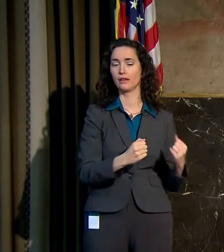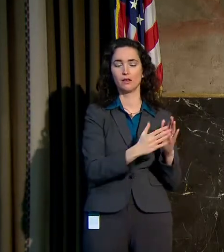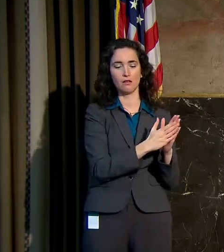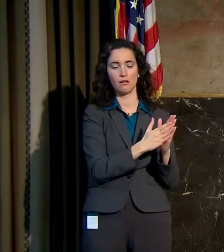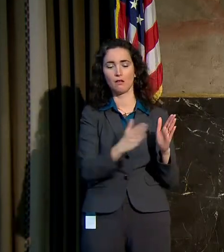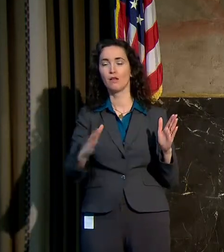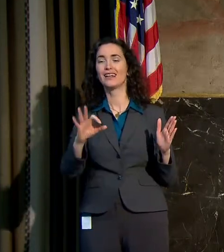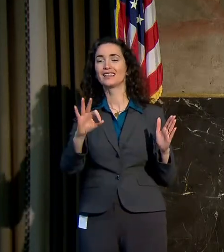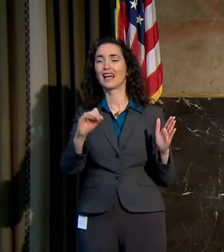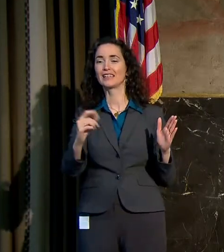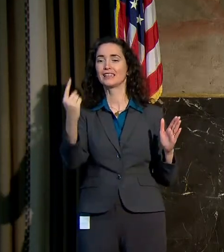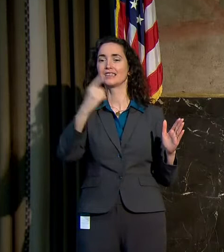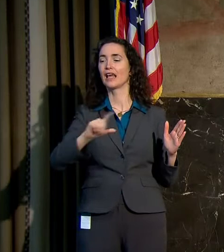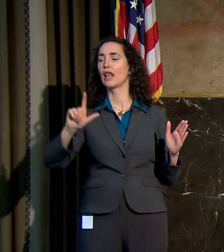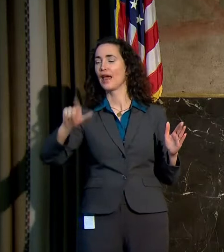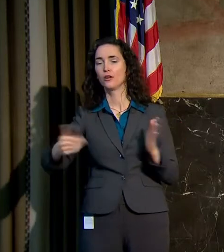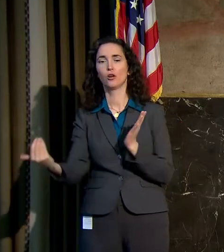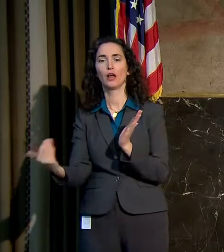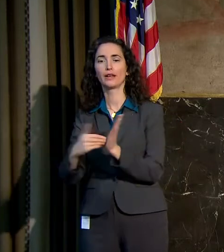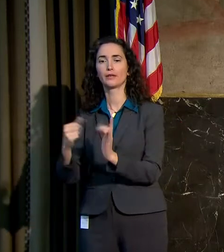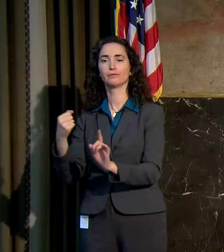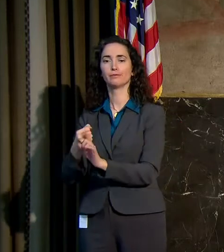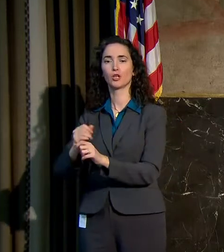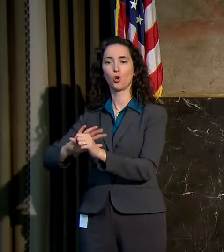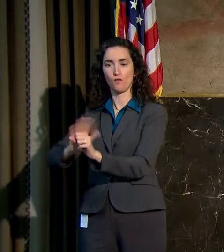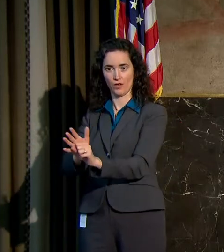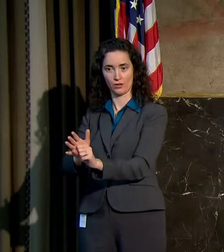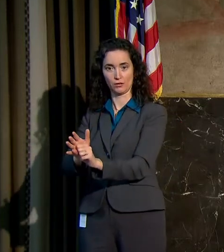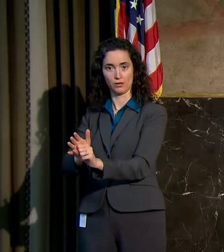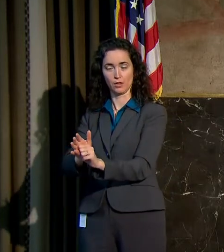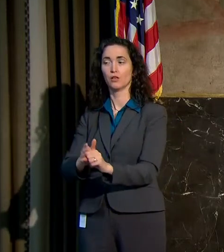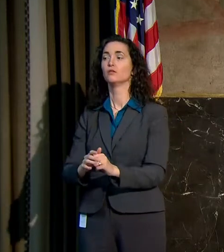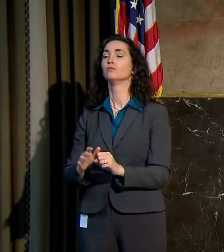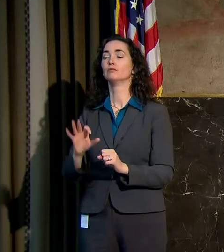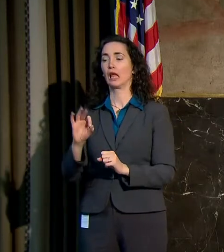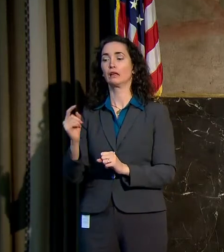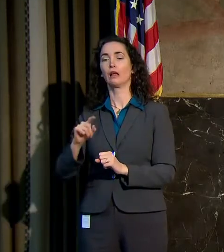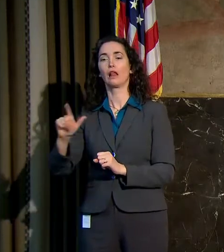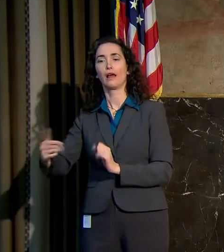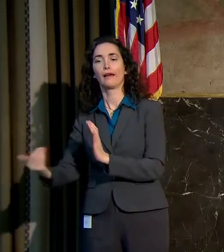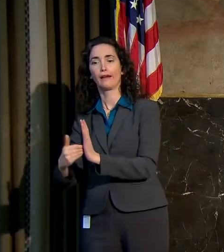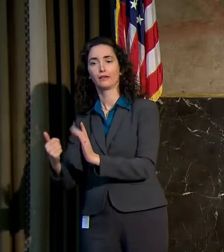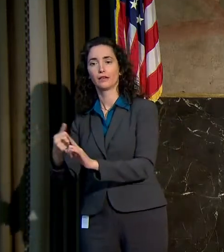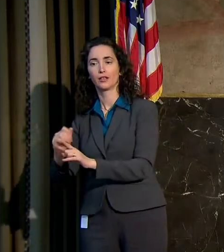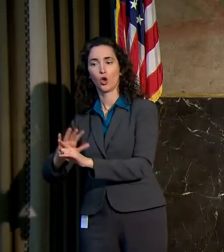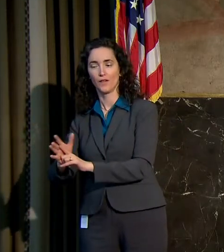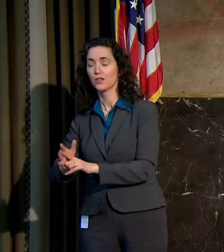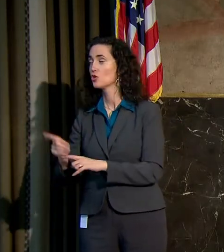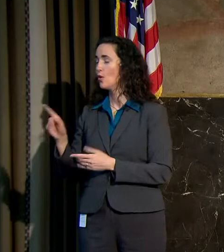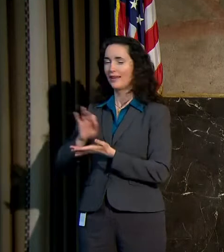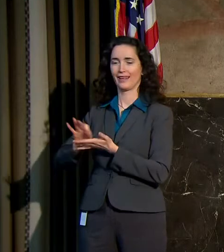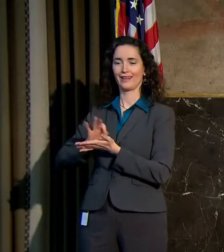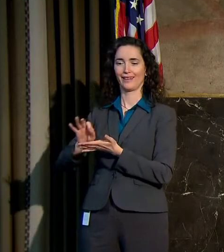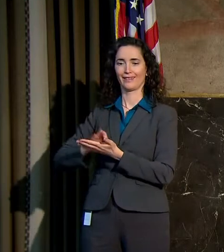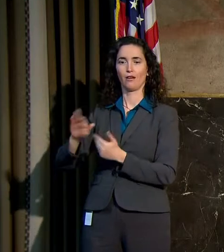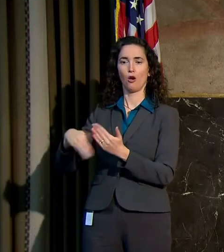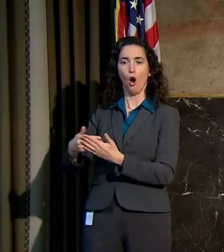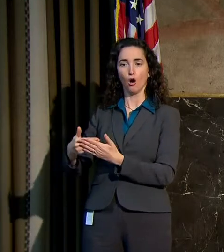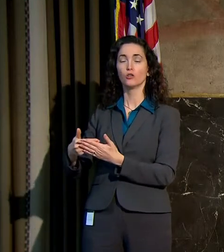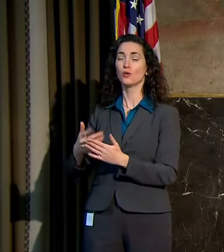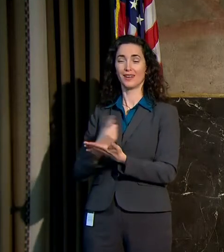that's something we said last week that we would start to do because those are new cases of COVID, and up